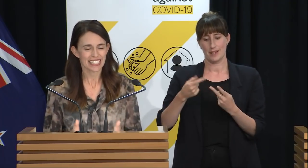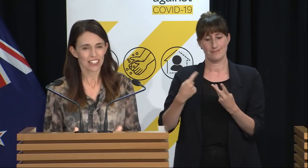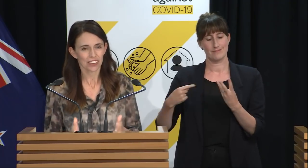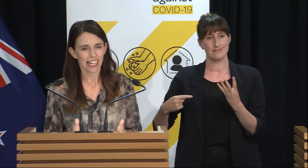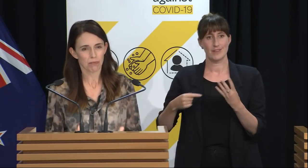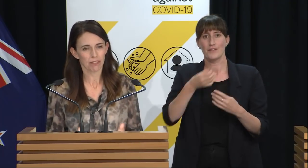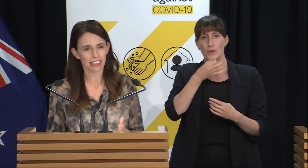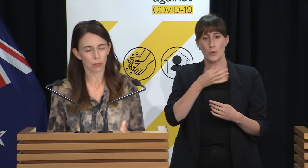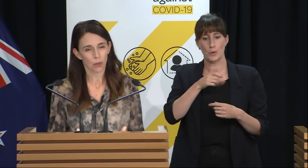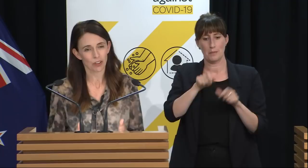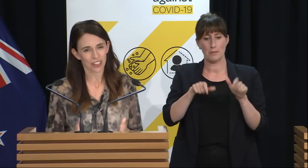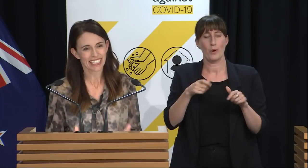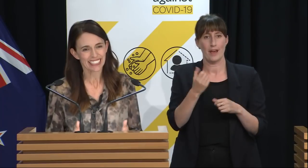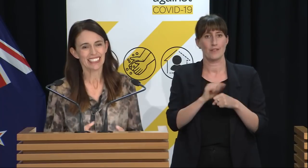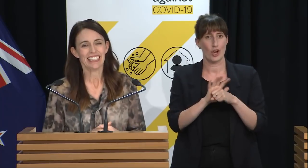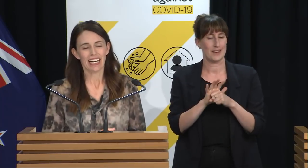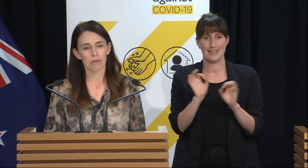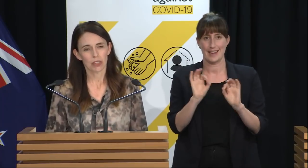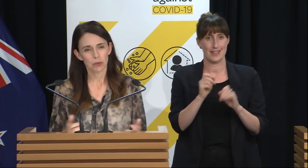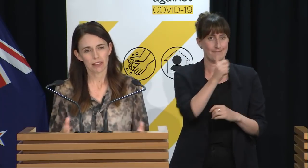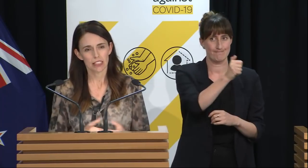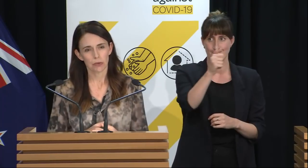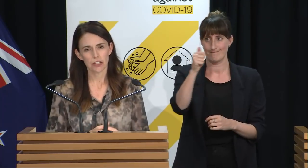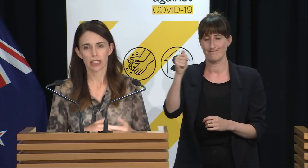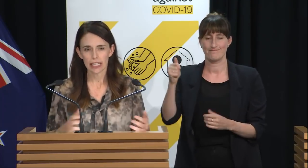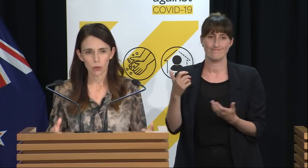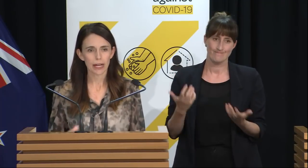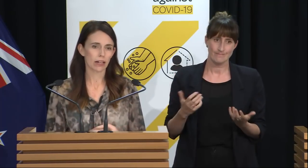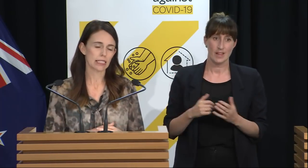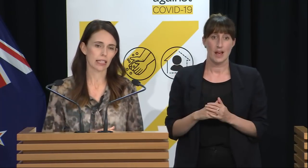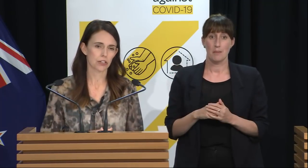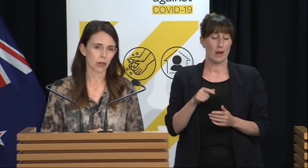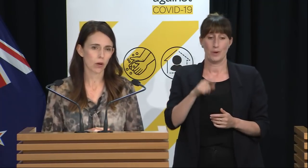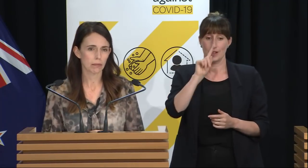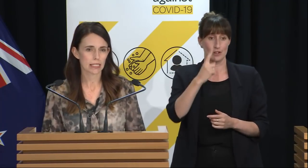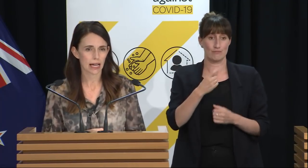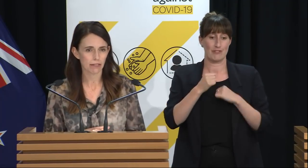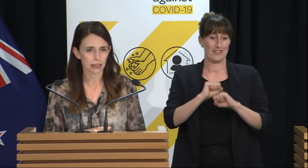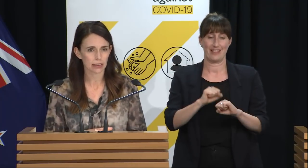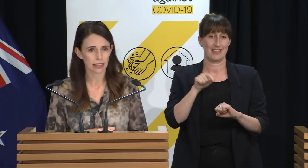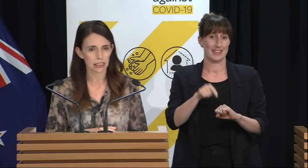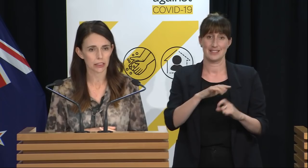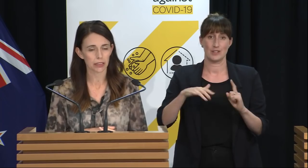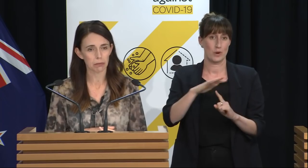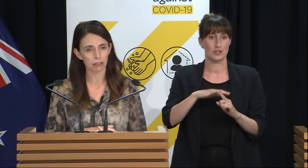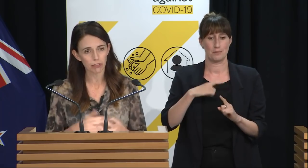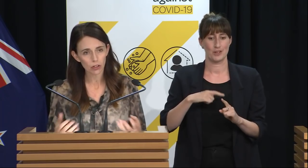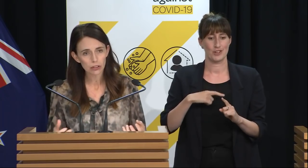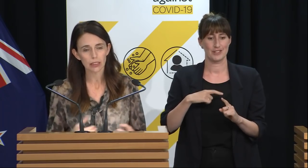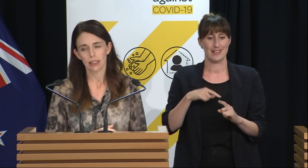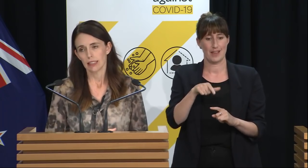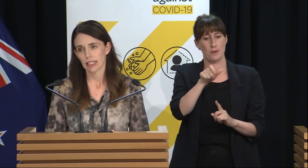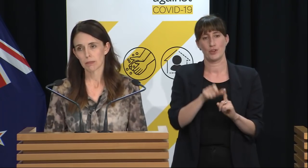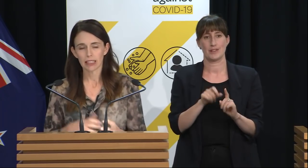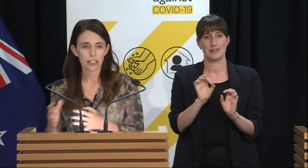wouldn't necessarily have prevented what we've got here because we have a situation here where we had isolation requirements that haven't necessarily been